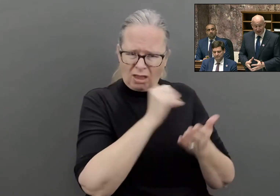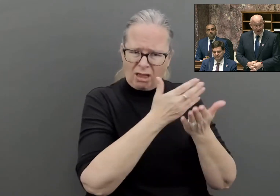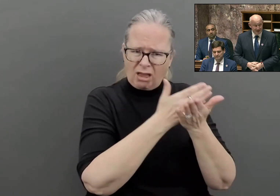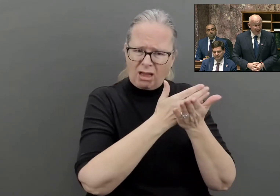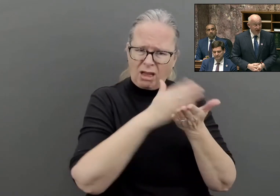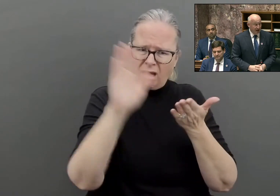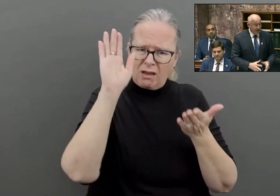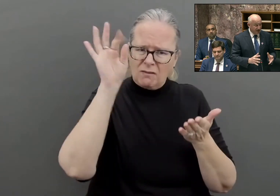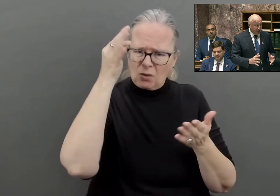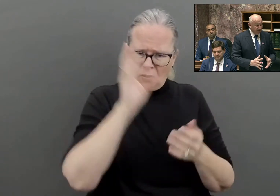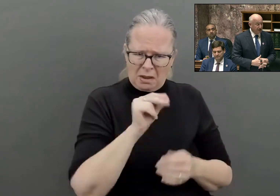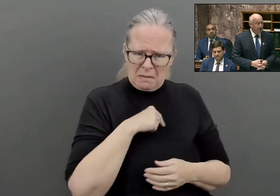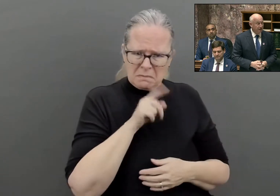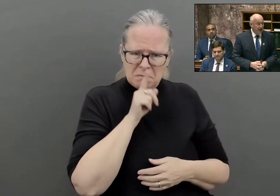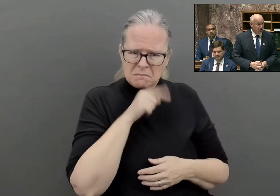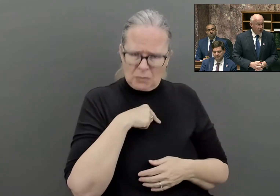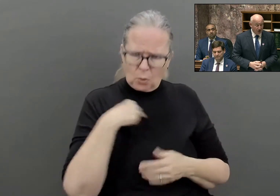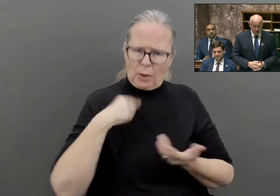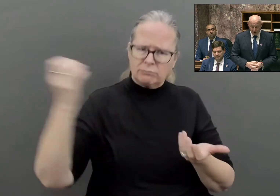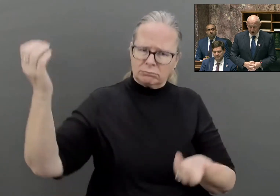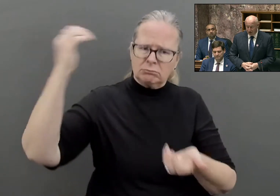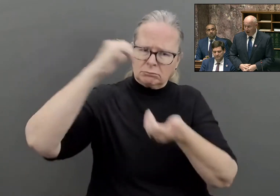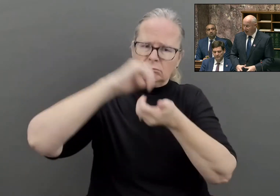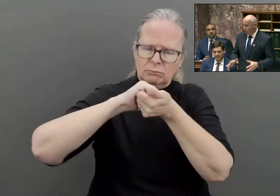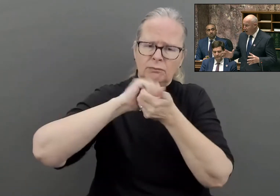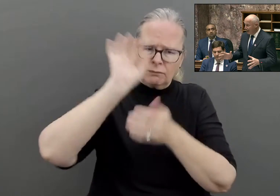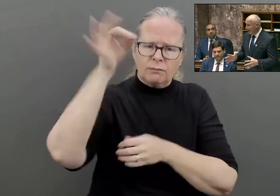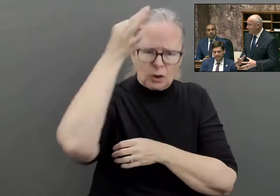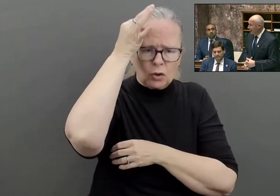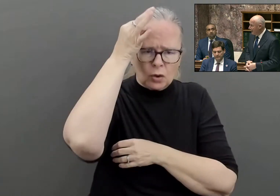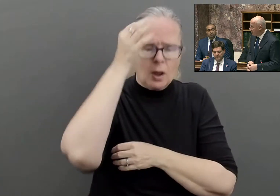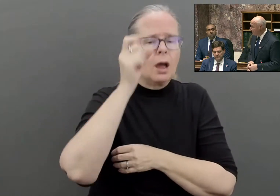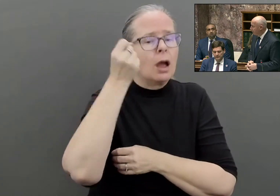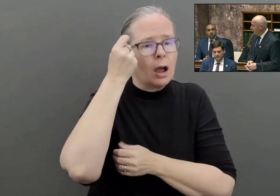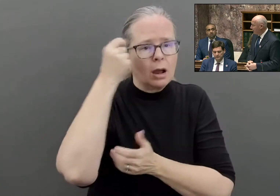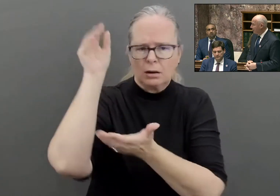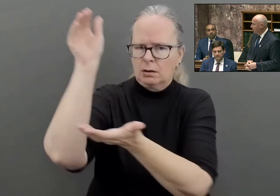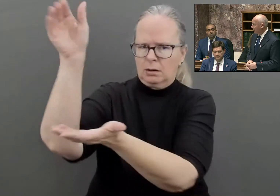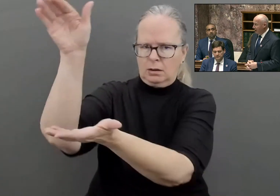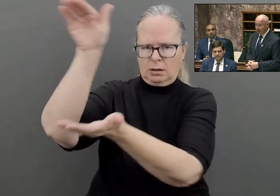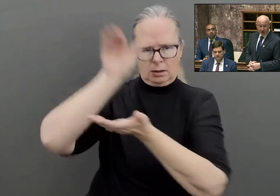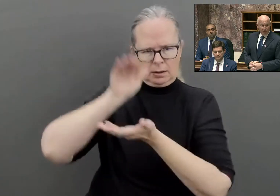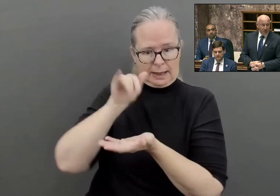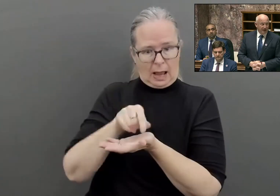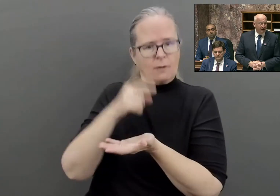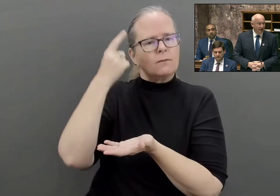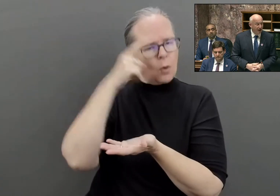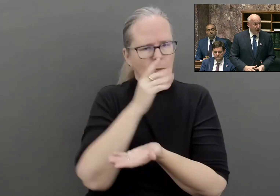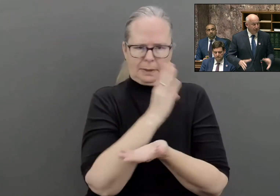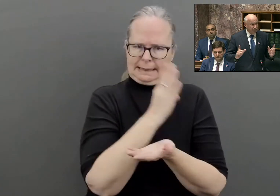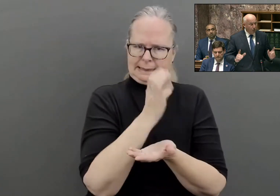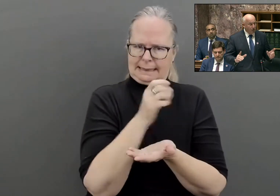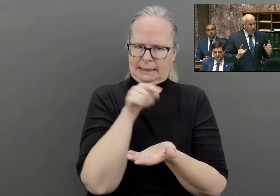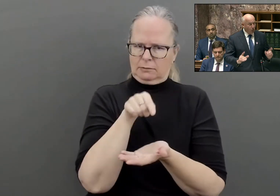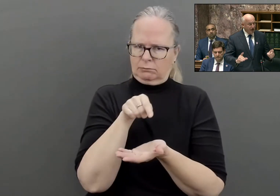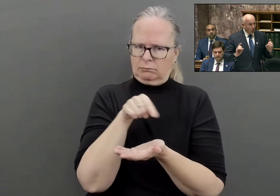Columbia gets a significant financial contribution in what is a nation-building project, Honourable Speaker.